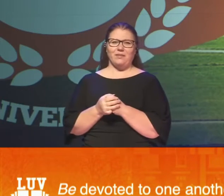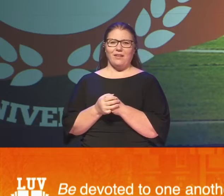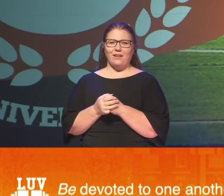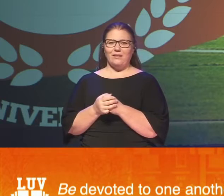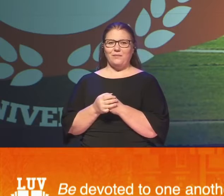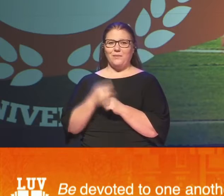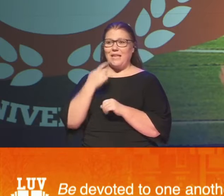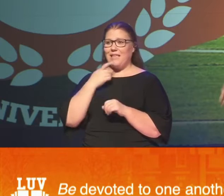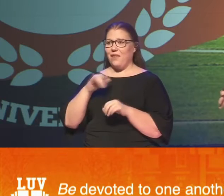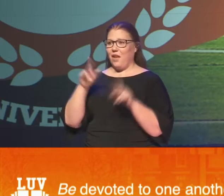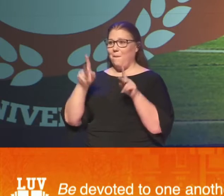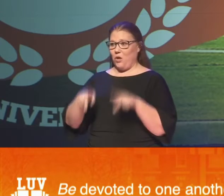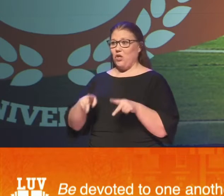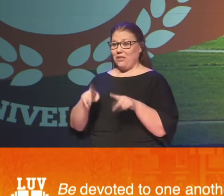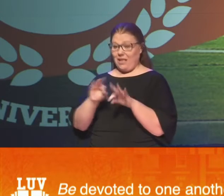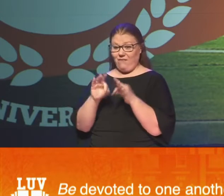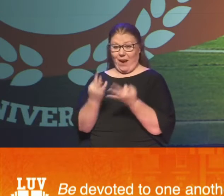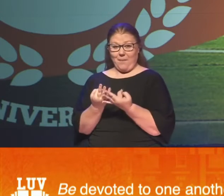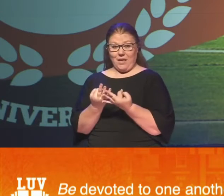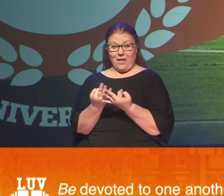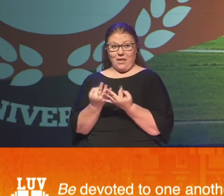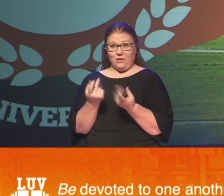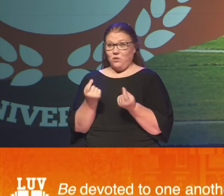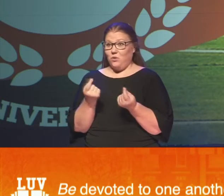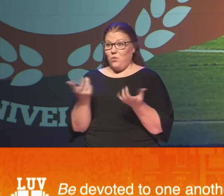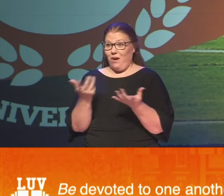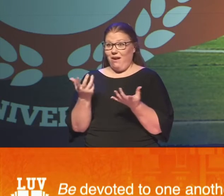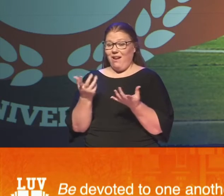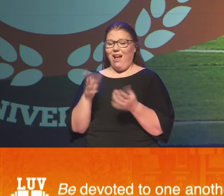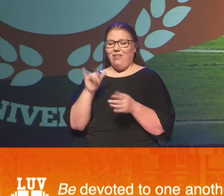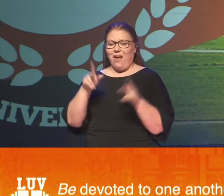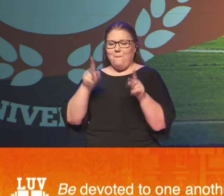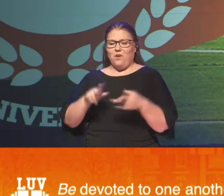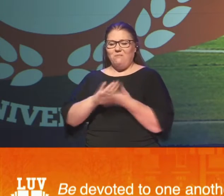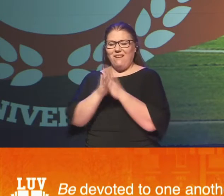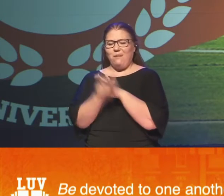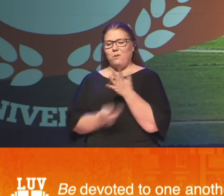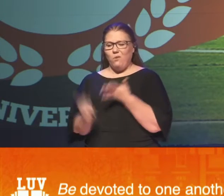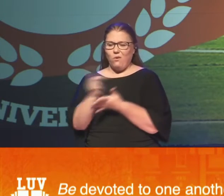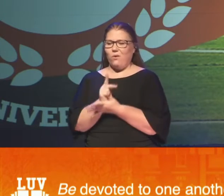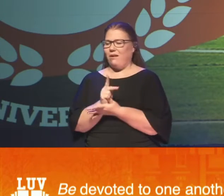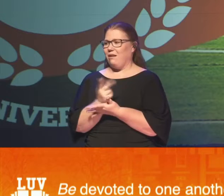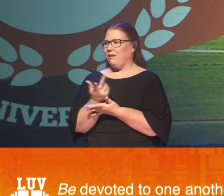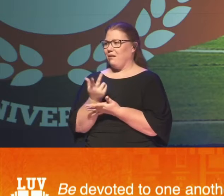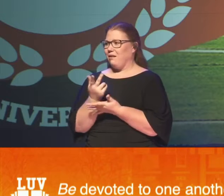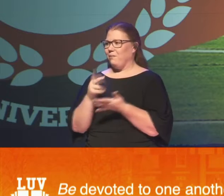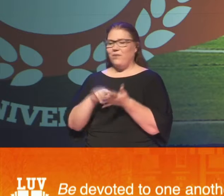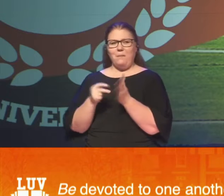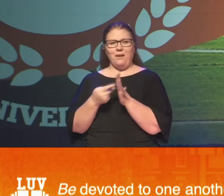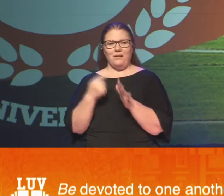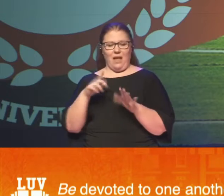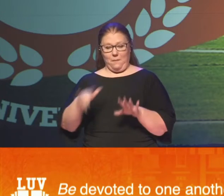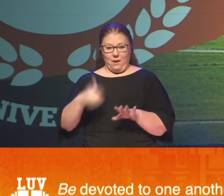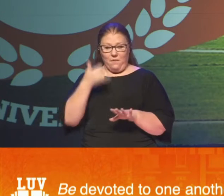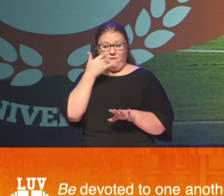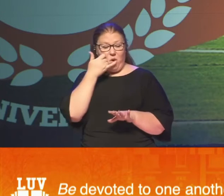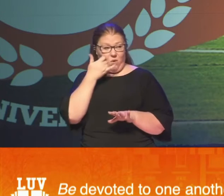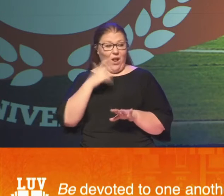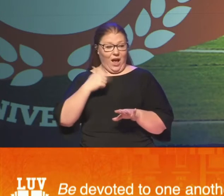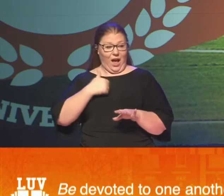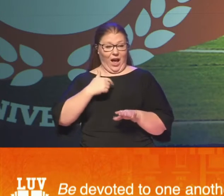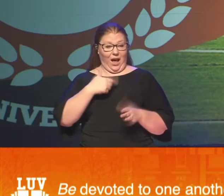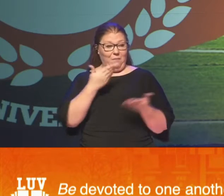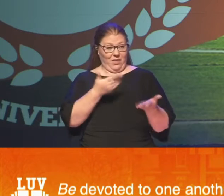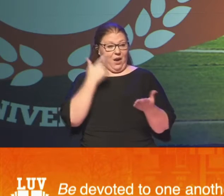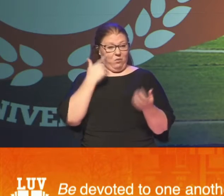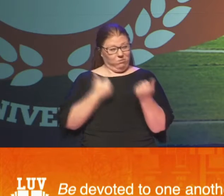to say that a person is family is to do what? Is to make them a priority, right? Is to say, I pick up the phone. Is to say, I'm present,